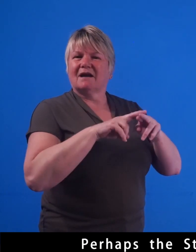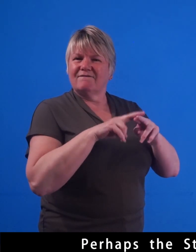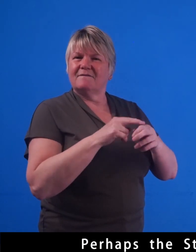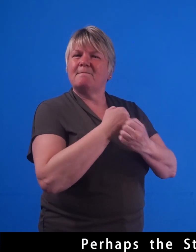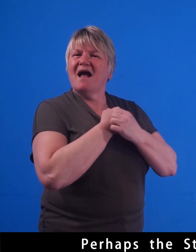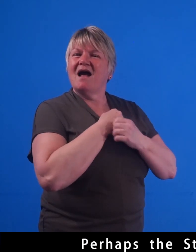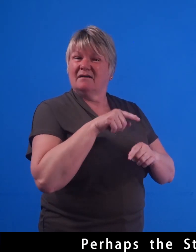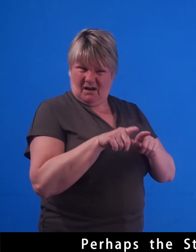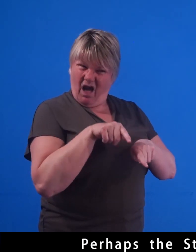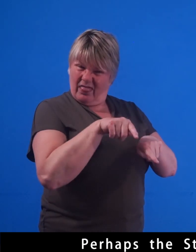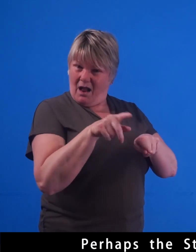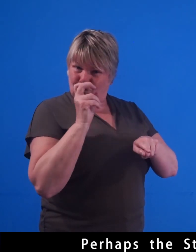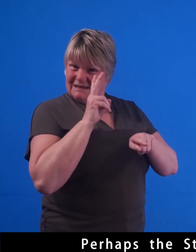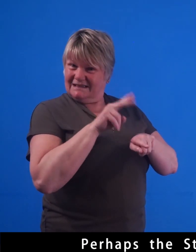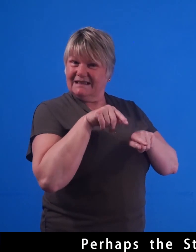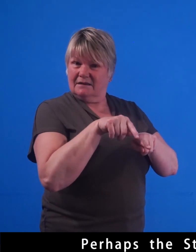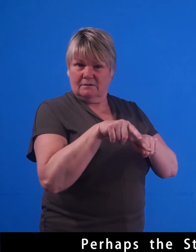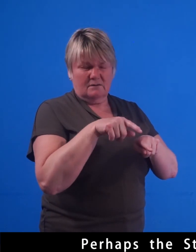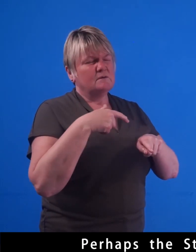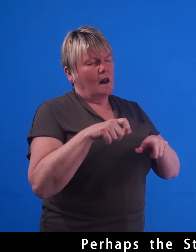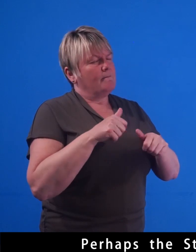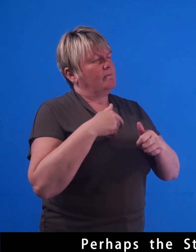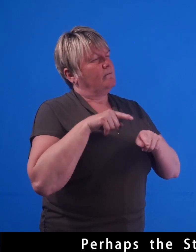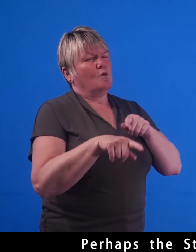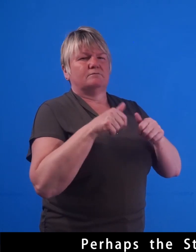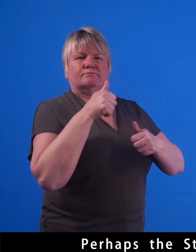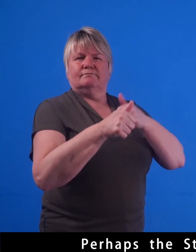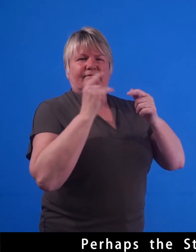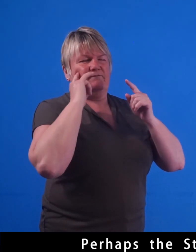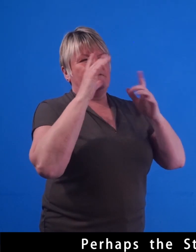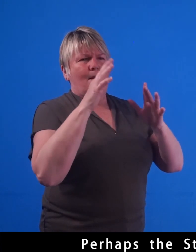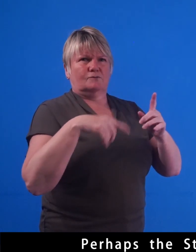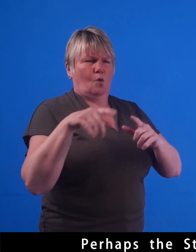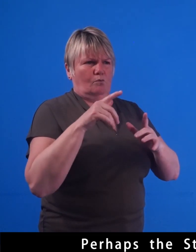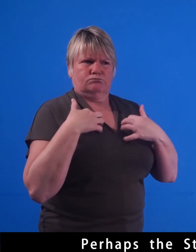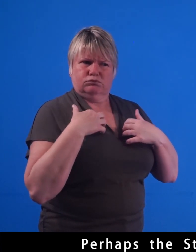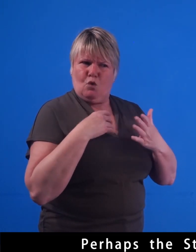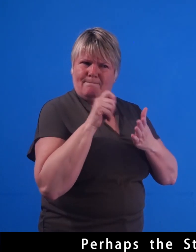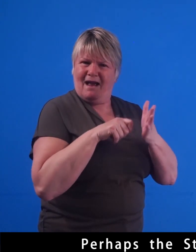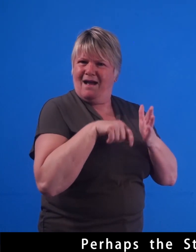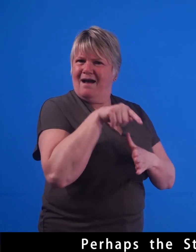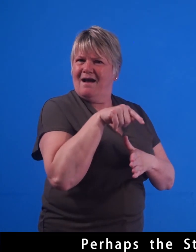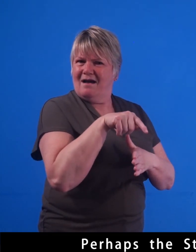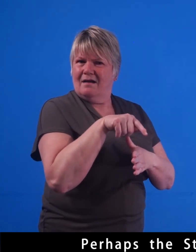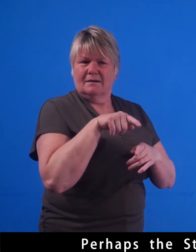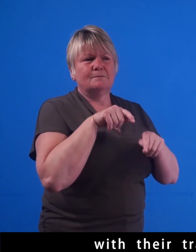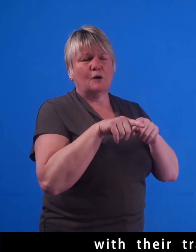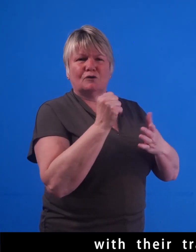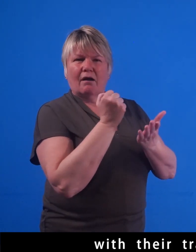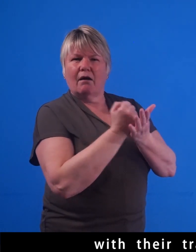Perhaps the Steiff bears, like this one, are still the most famous and sought after,